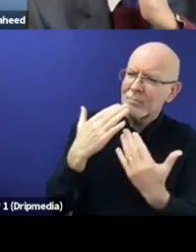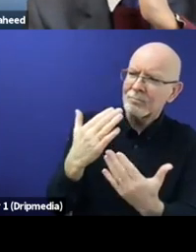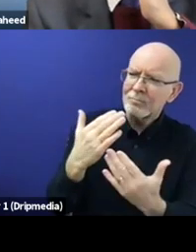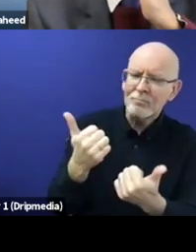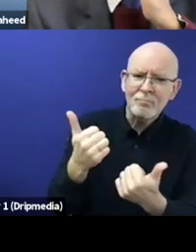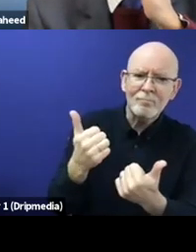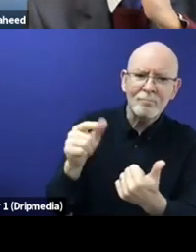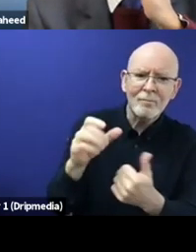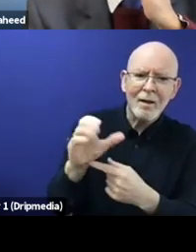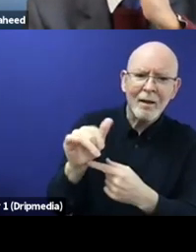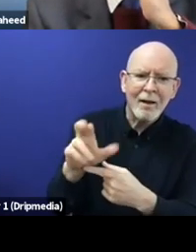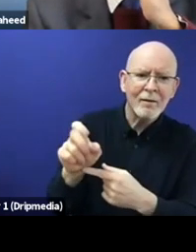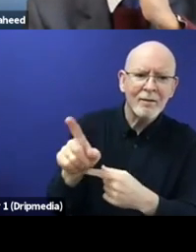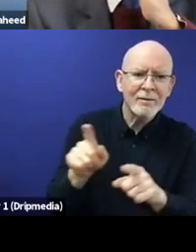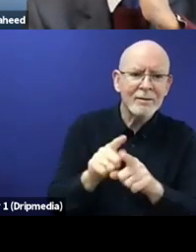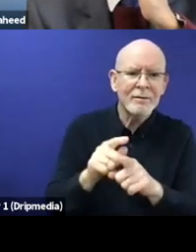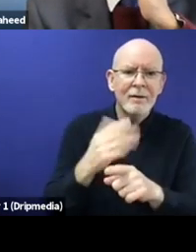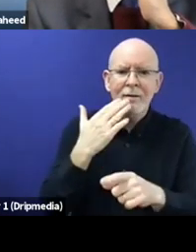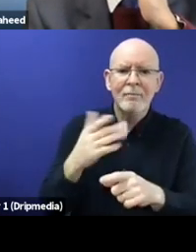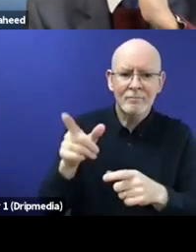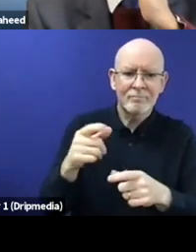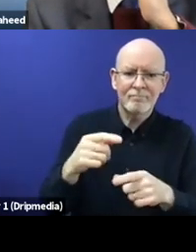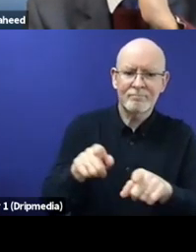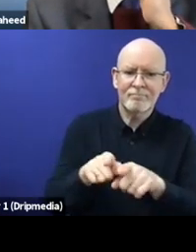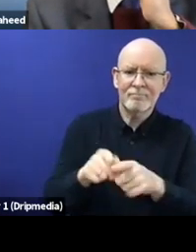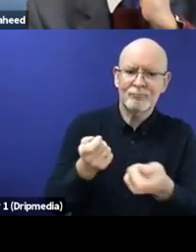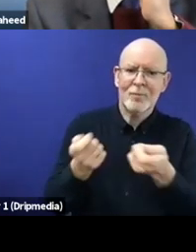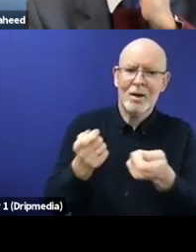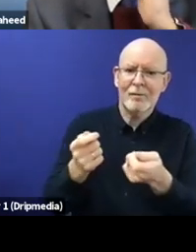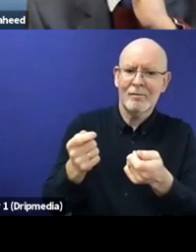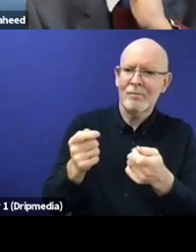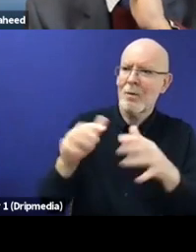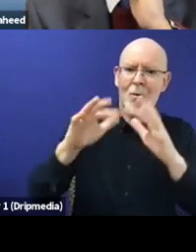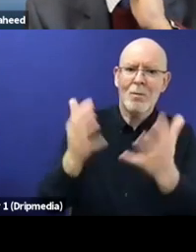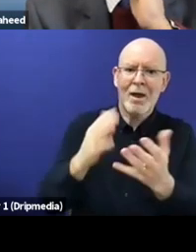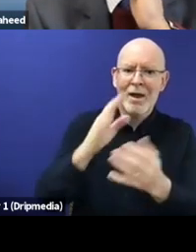teaching on refugee matters, and that we provide